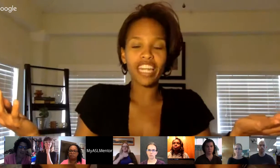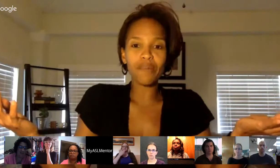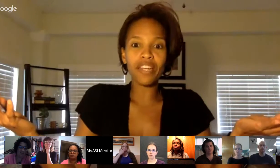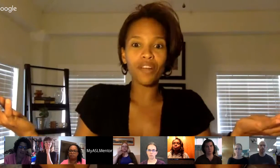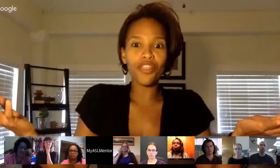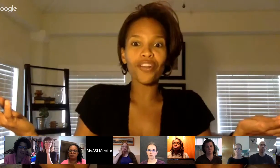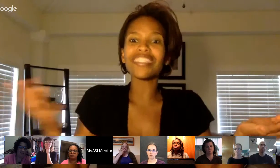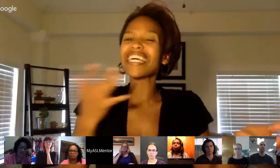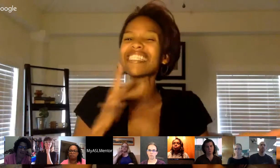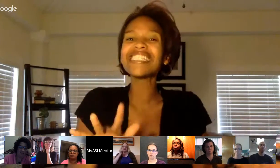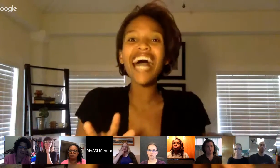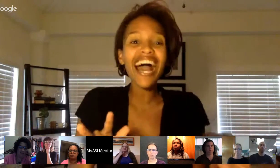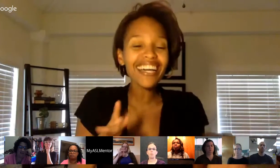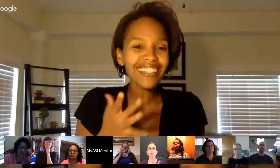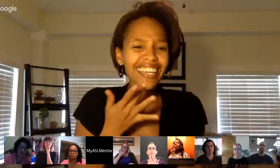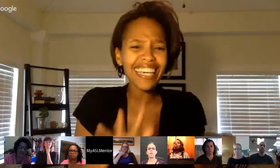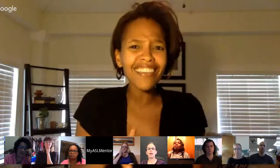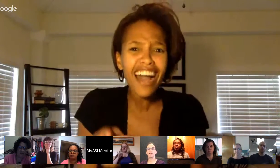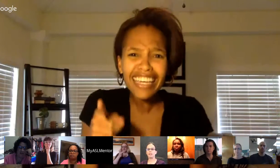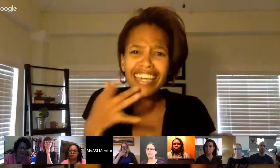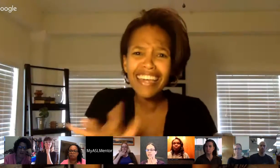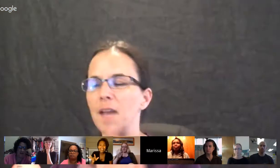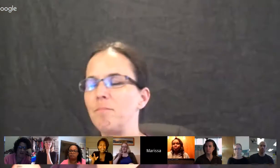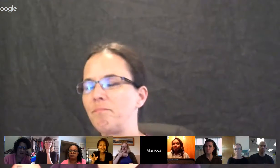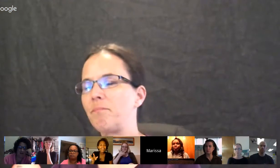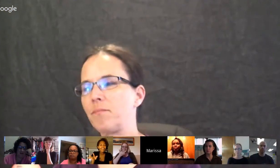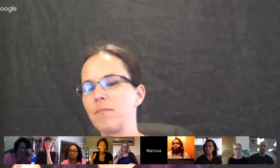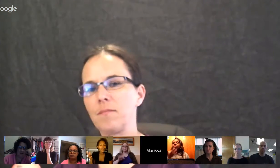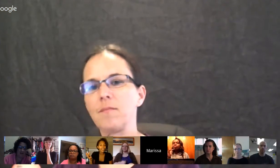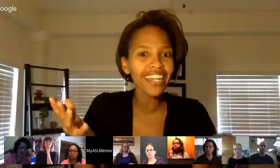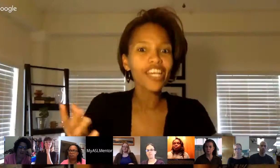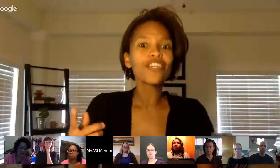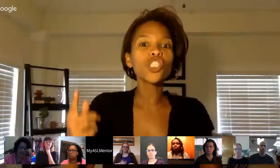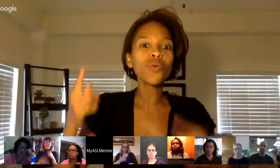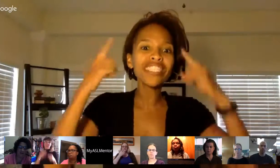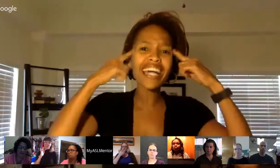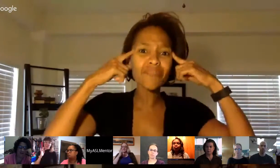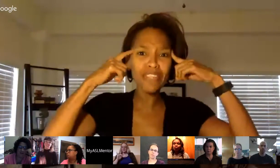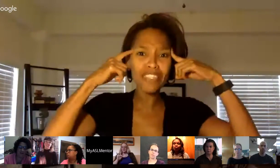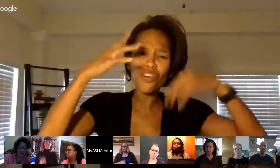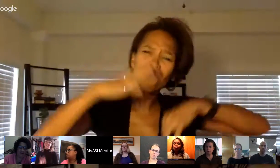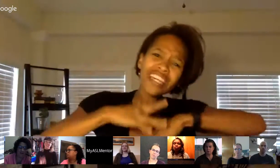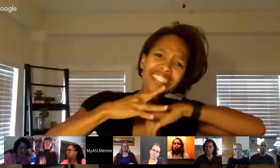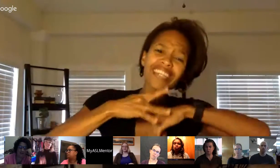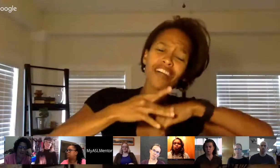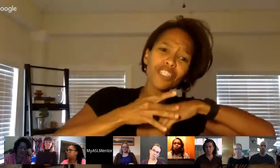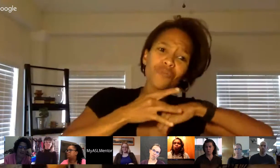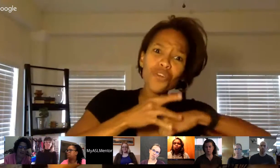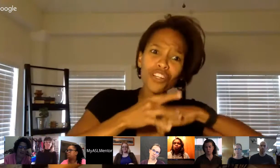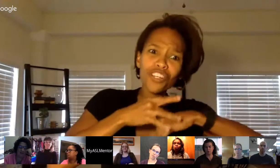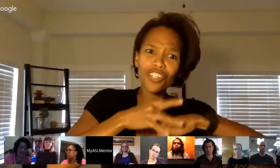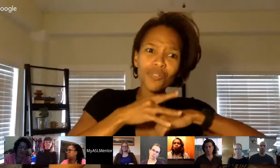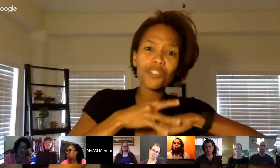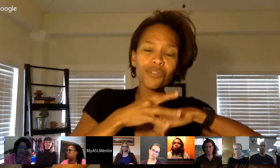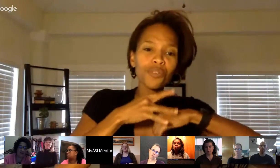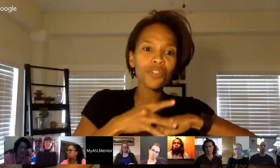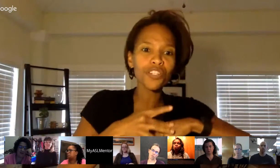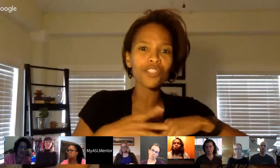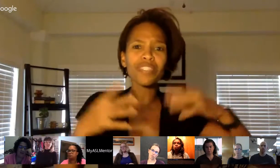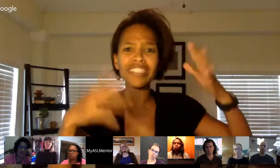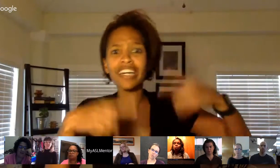for that? Anybody want to throw it? Exactly, lucky, right? So we tend to be so fixated on these words.